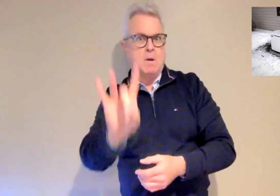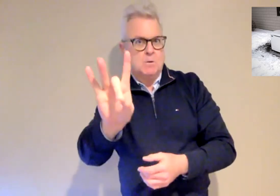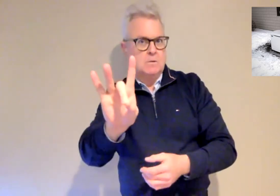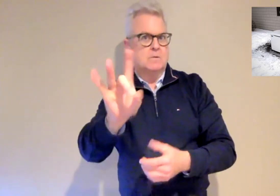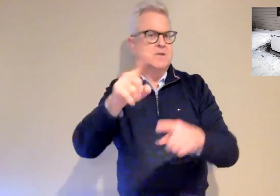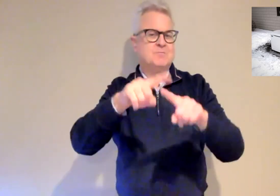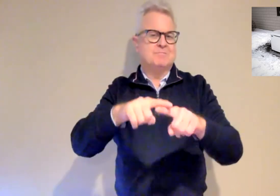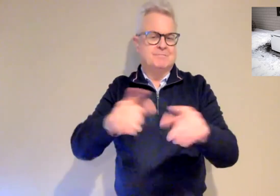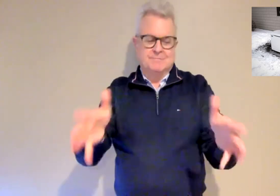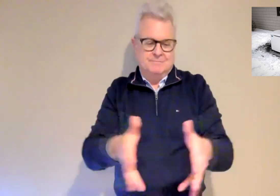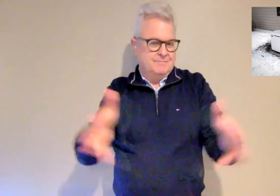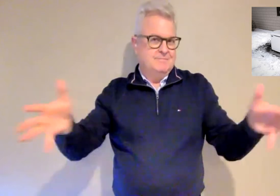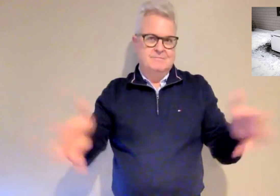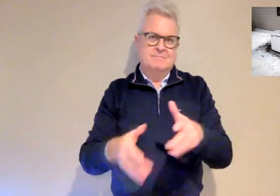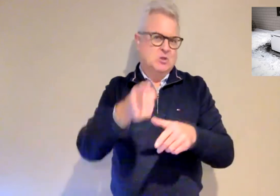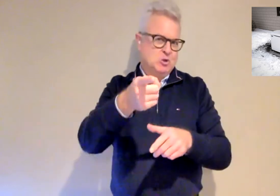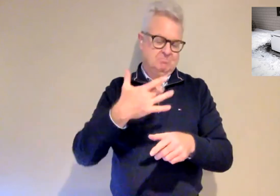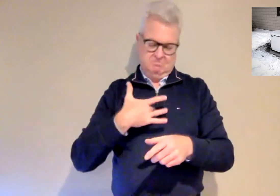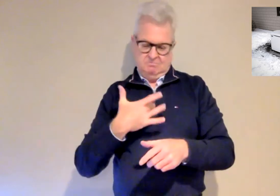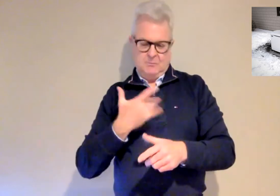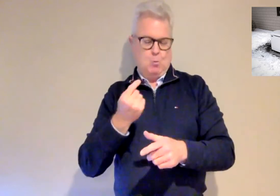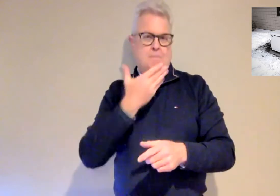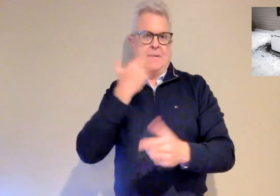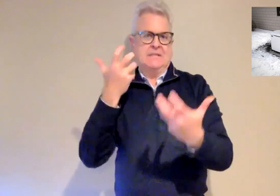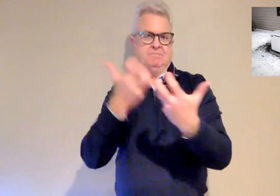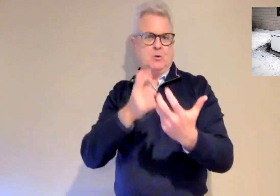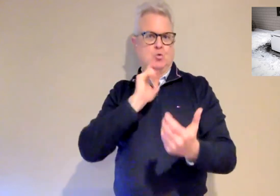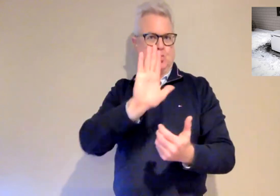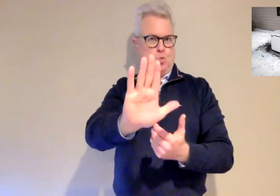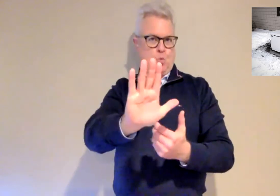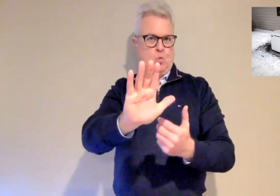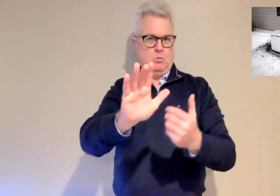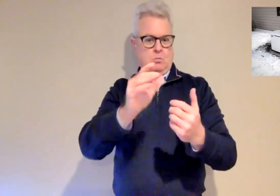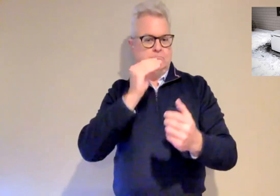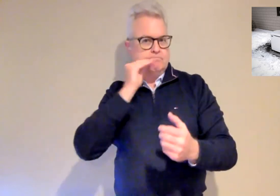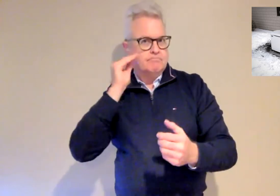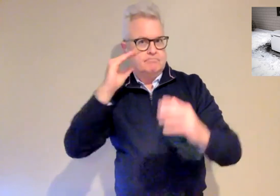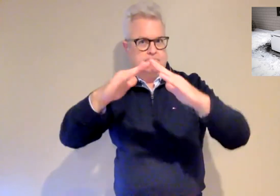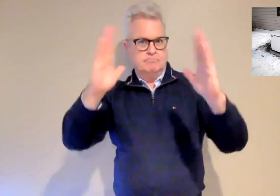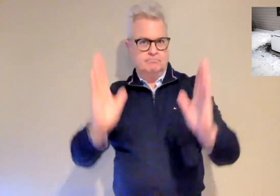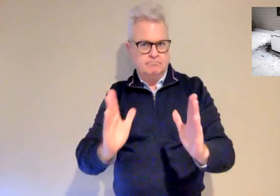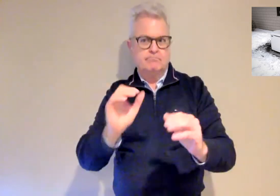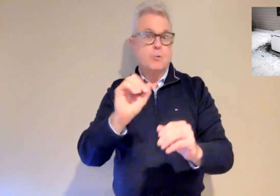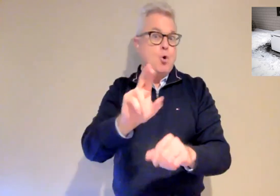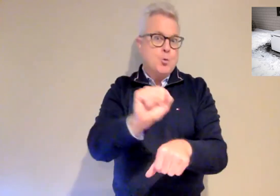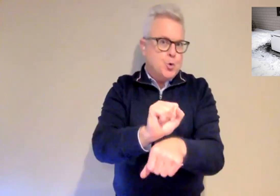4 hours or 8 hours by battery, and some can go on indefinitely because they run by gas. These will keep